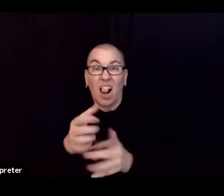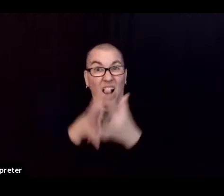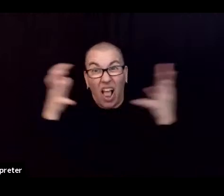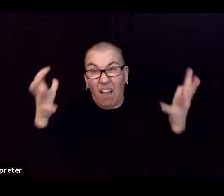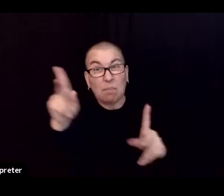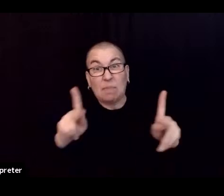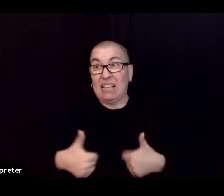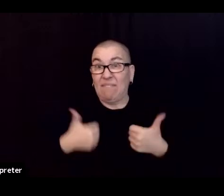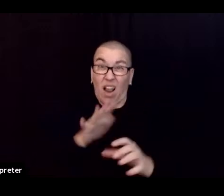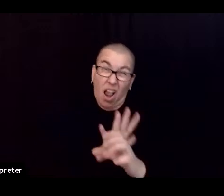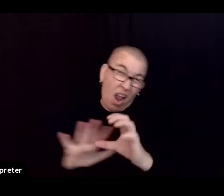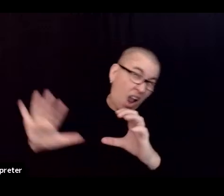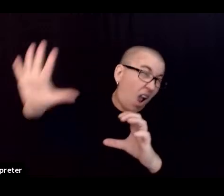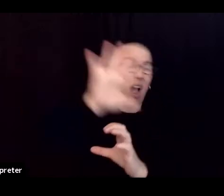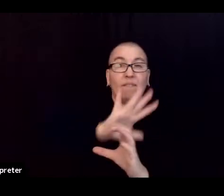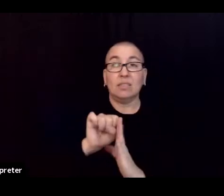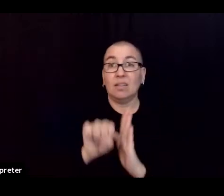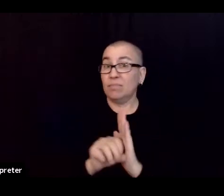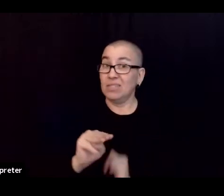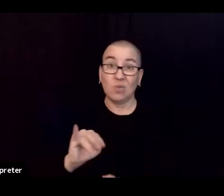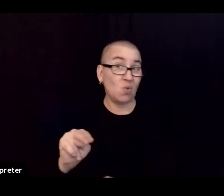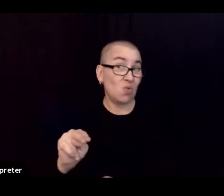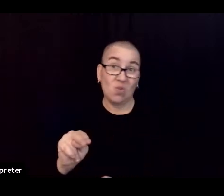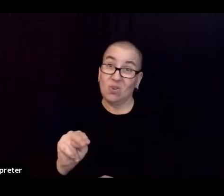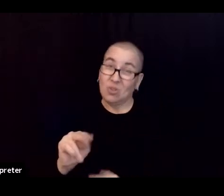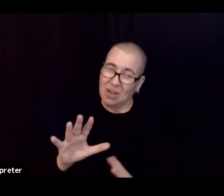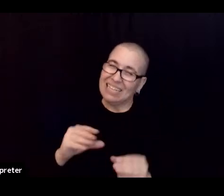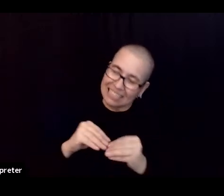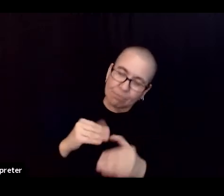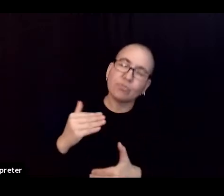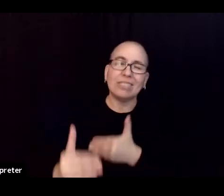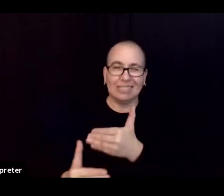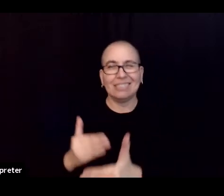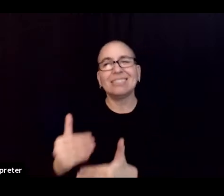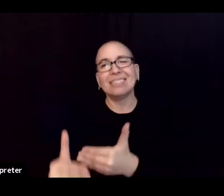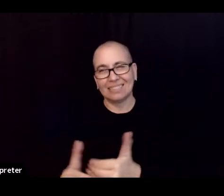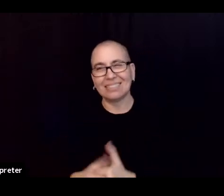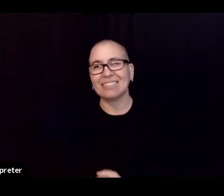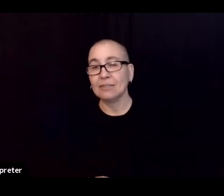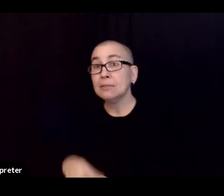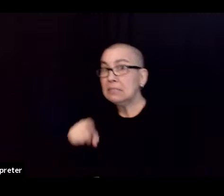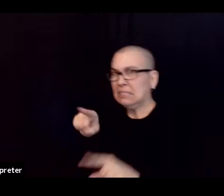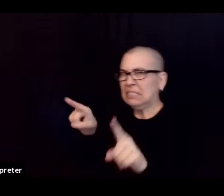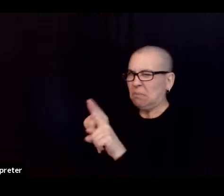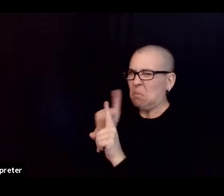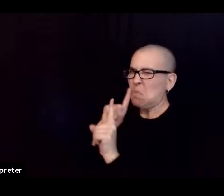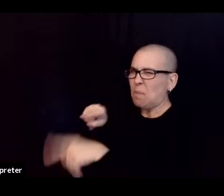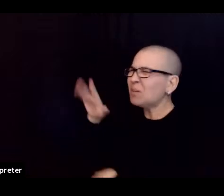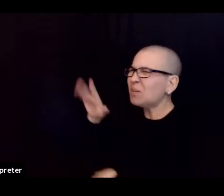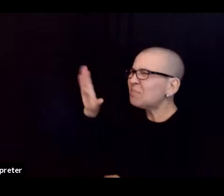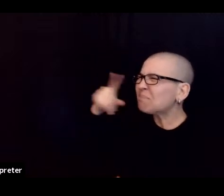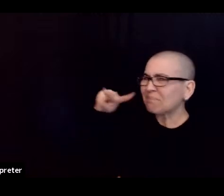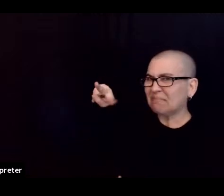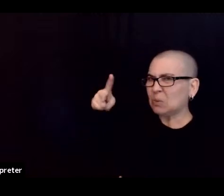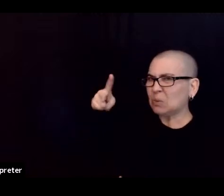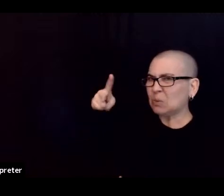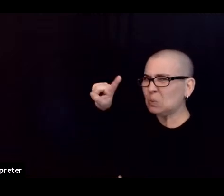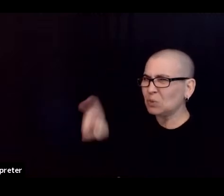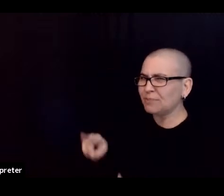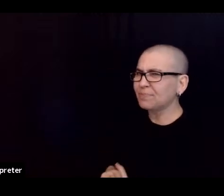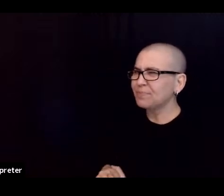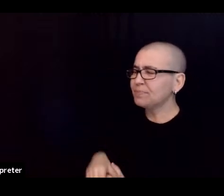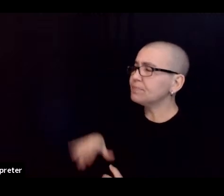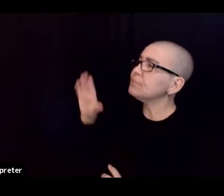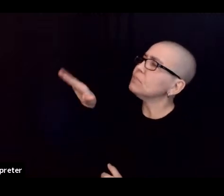As a quick follow-up, I mean, who's been vaccinated in Minnesota and who's been fully vaccinated, meaning it's been 2 weeks later, are 2 different